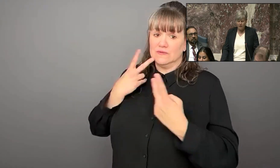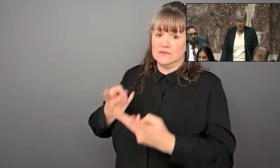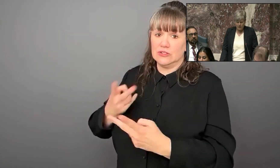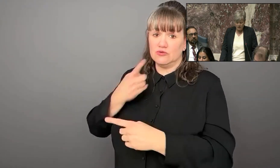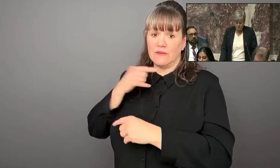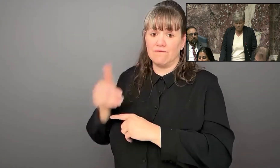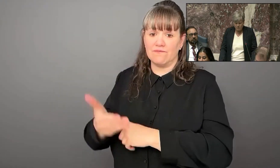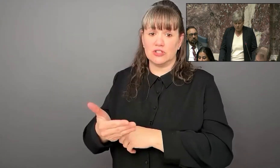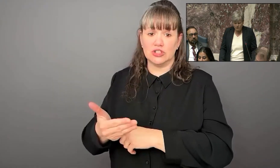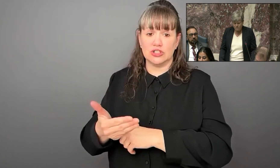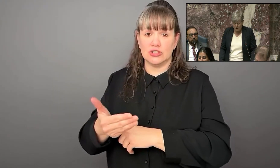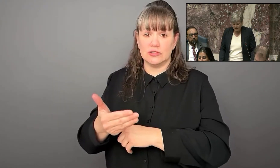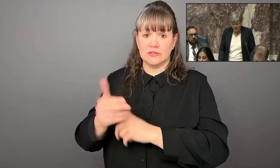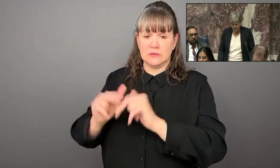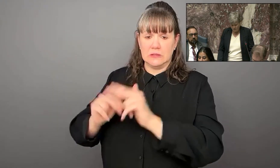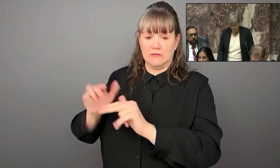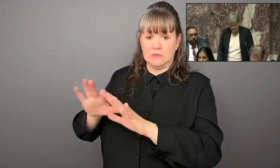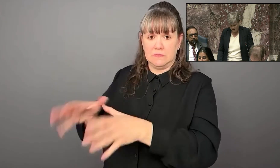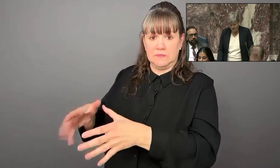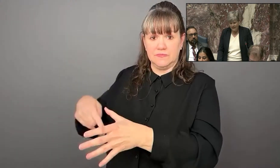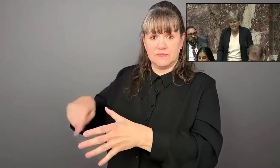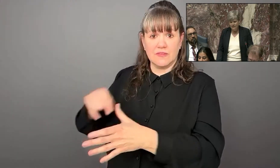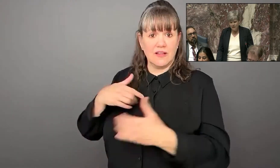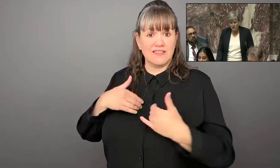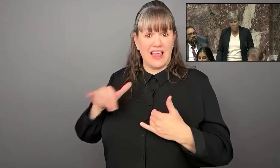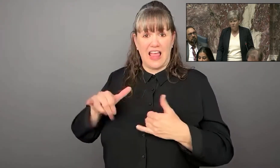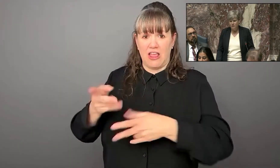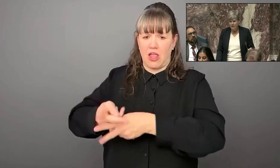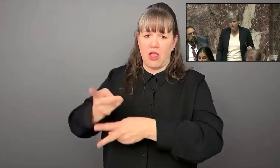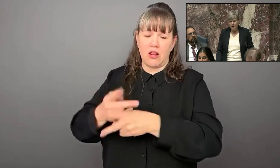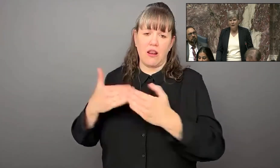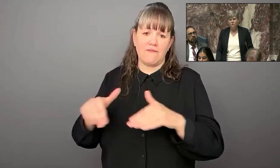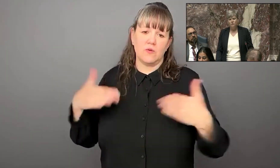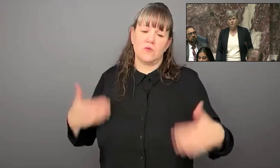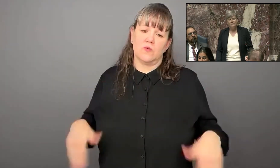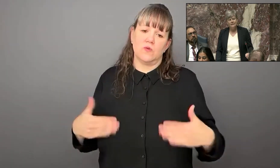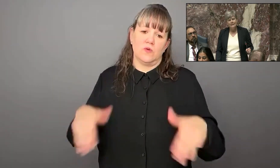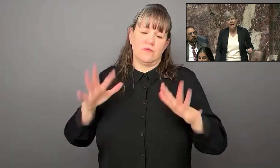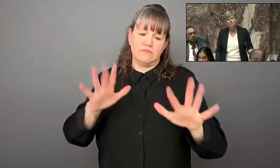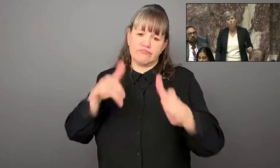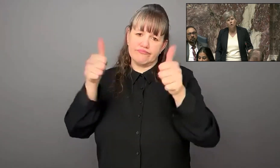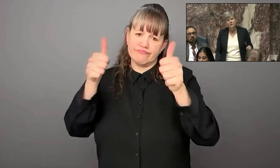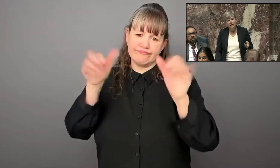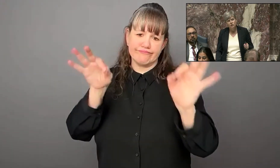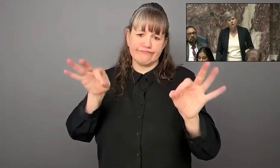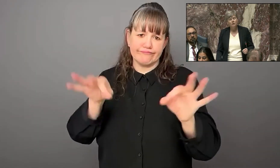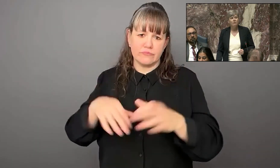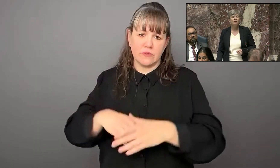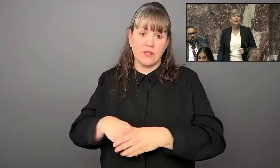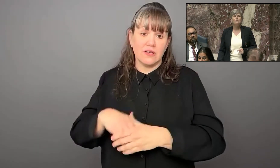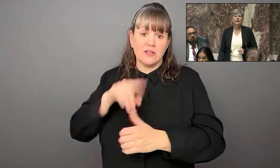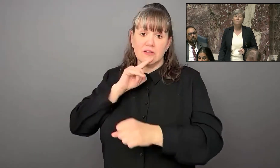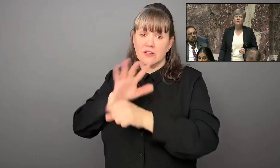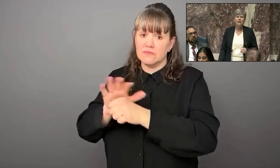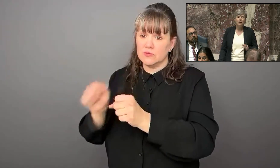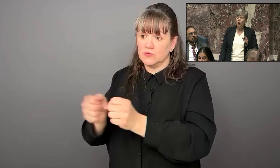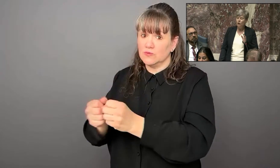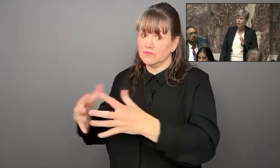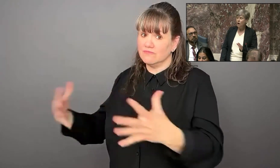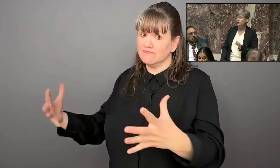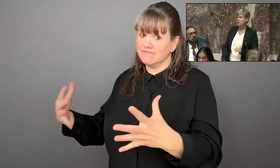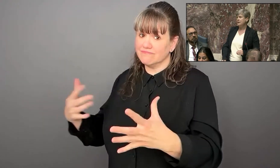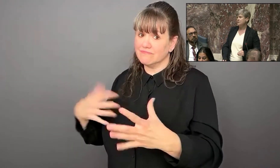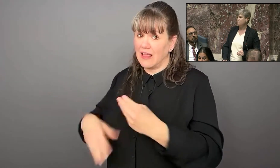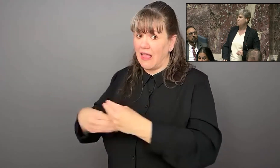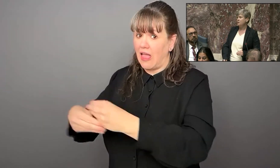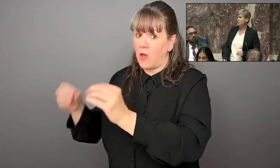there. Mr. Speaker, we've made that commitment to continue to expand those services and more to ensure that people get the care they need,